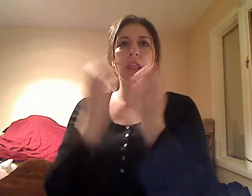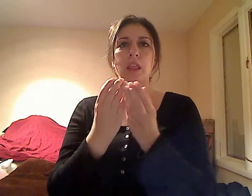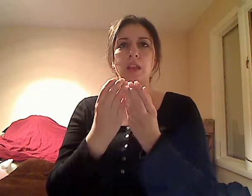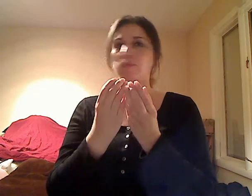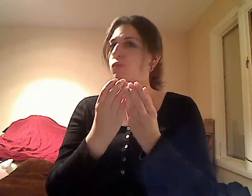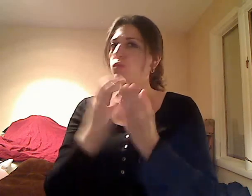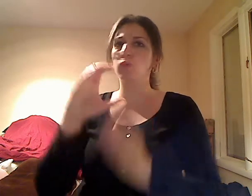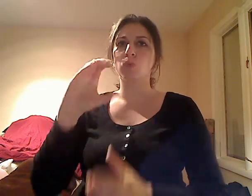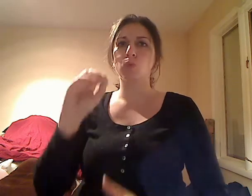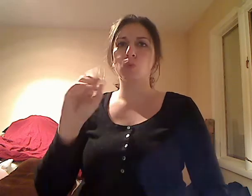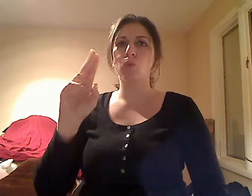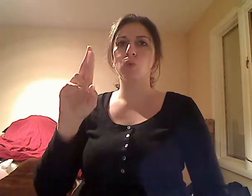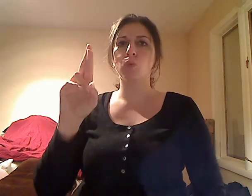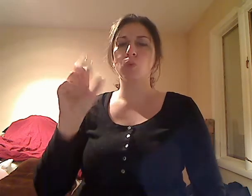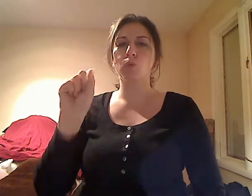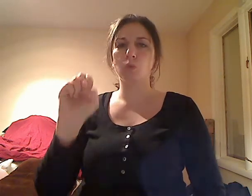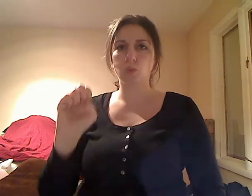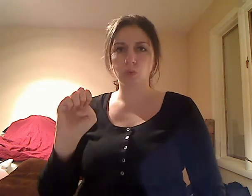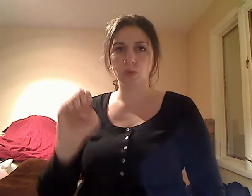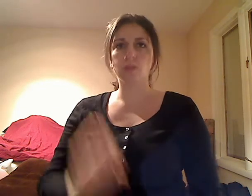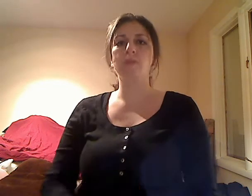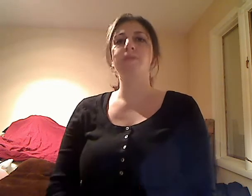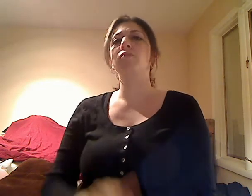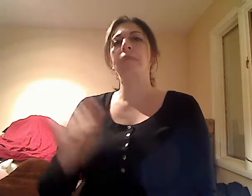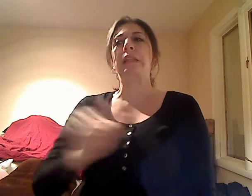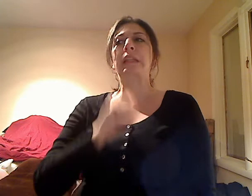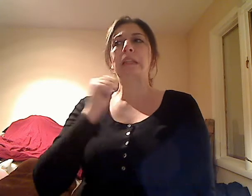C-O-U-R-S-E for a course that you take. What's the other course?